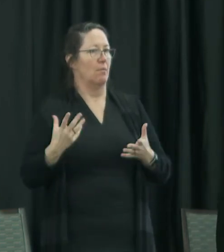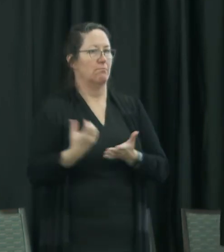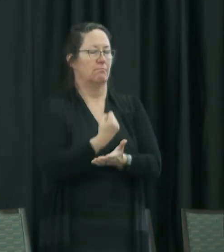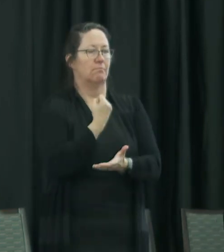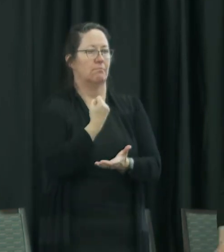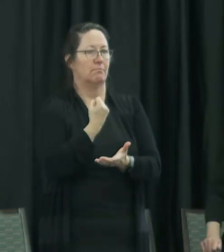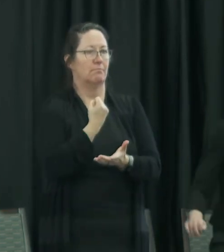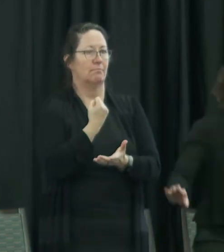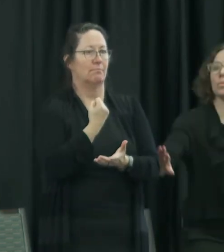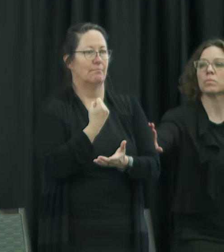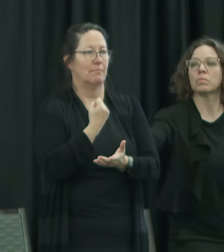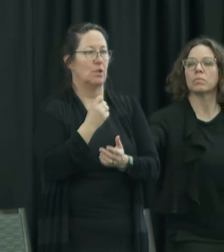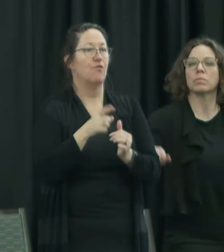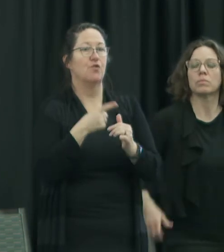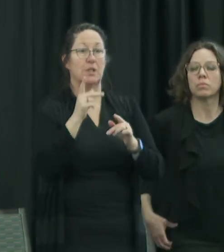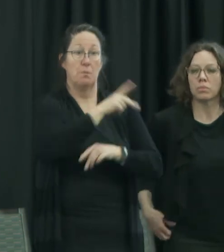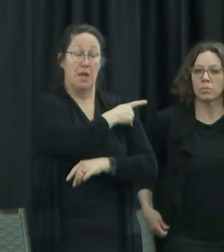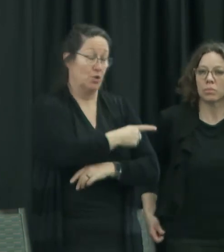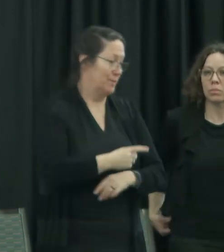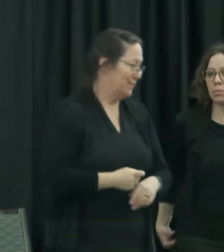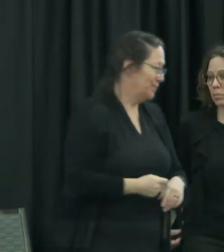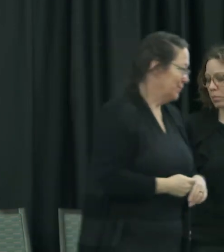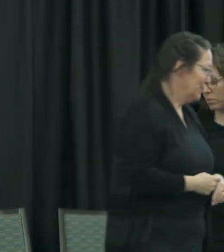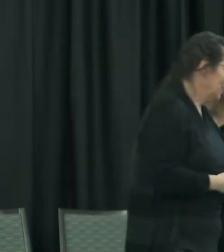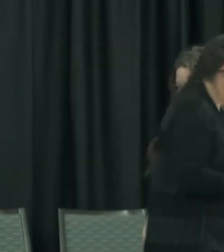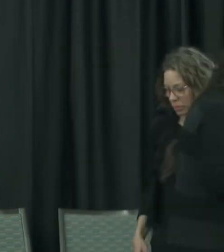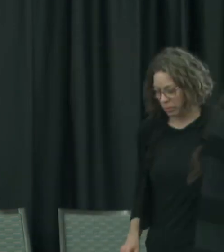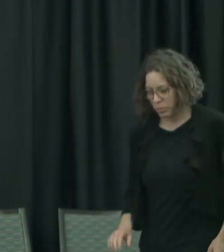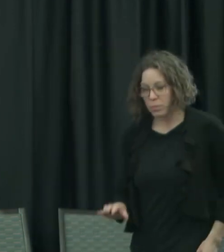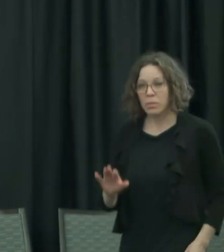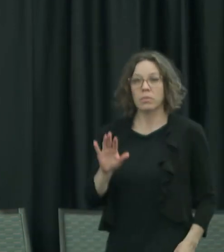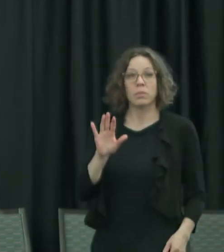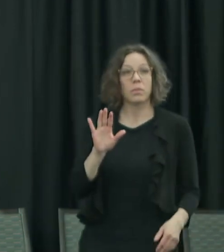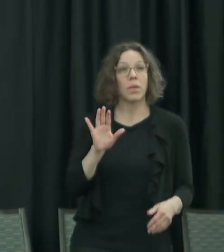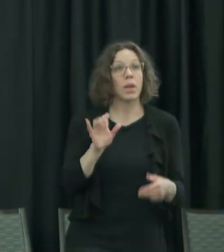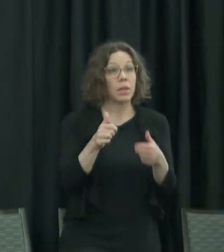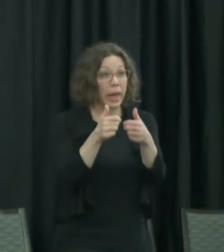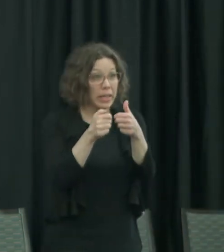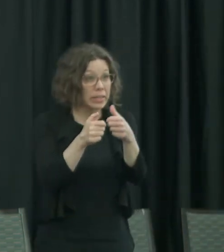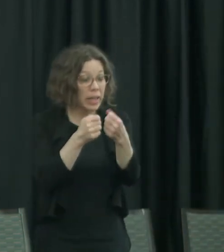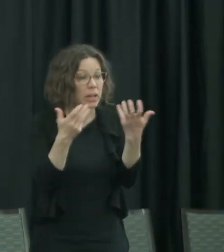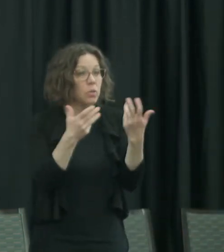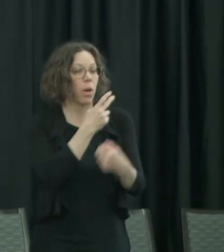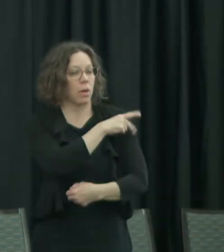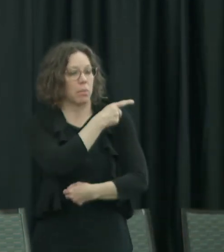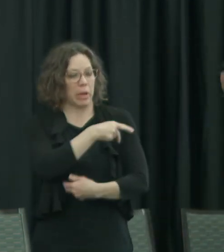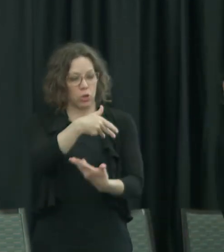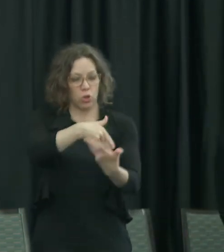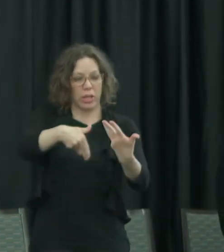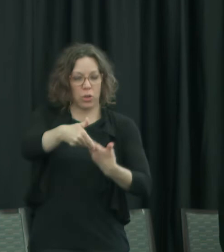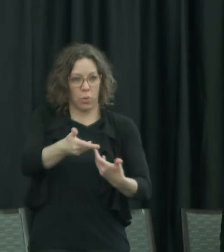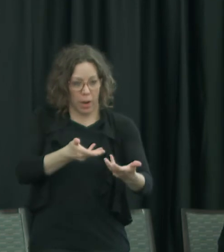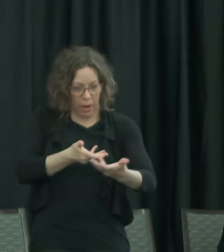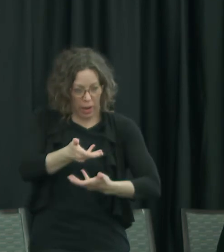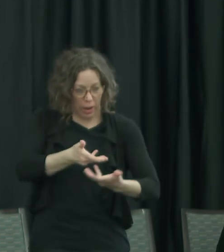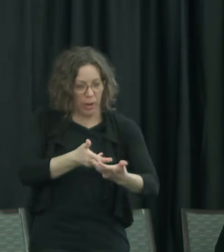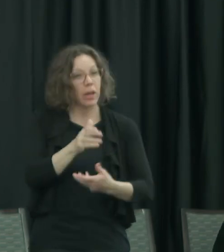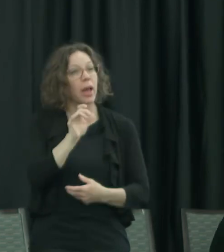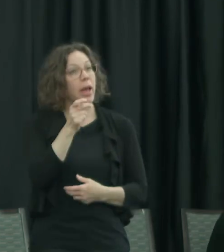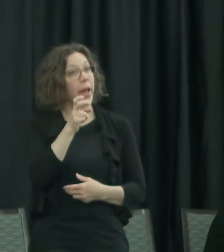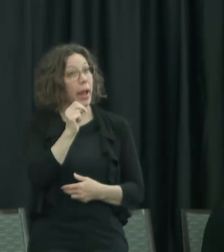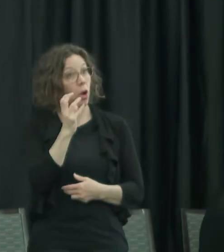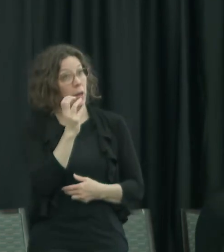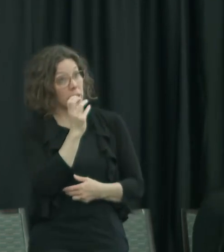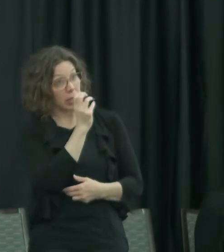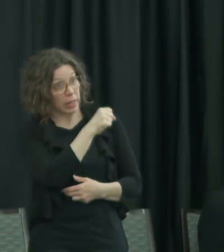used. Her text was an interaction she had with the patient. As Erin was leaving for the night and was checking